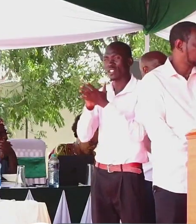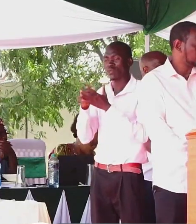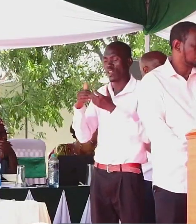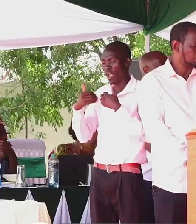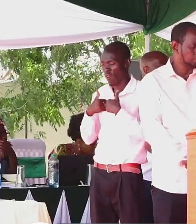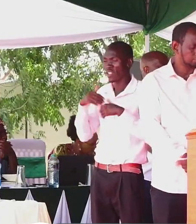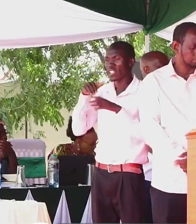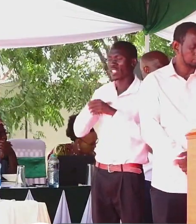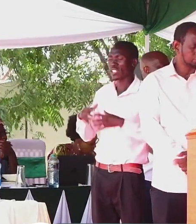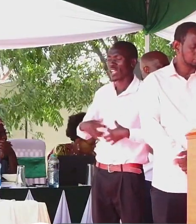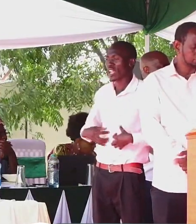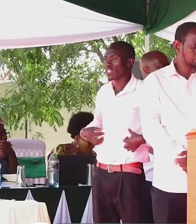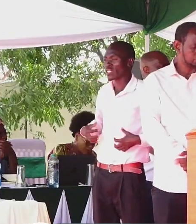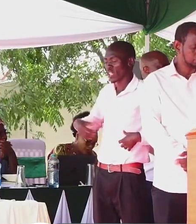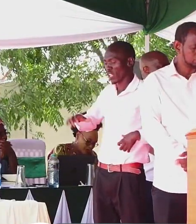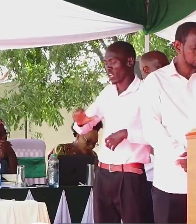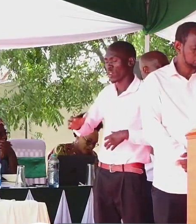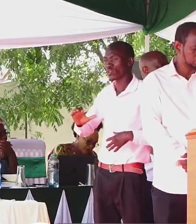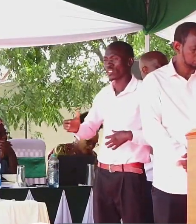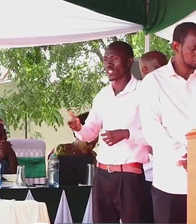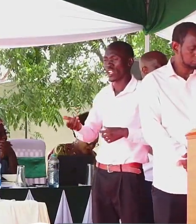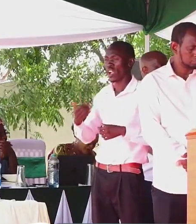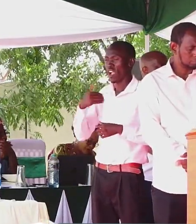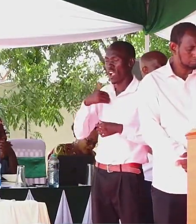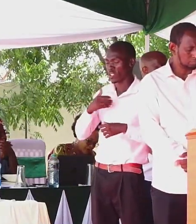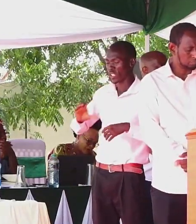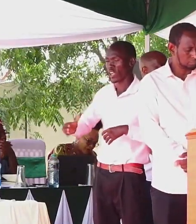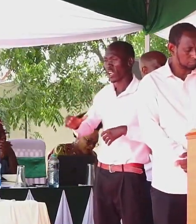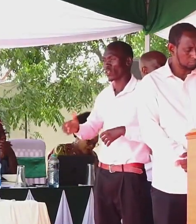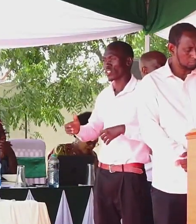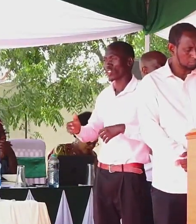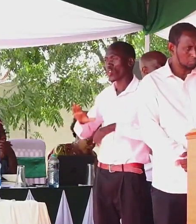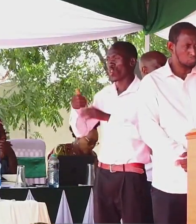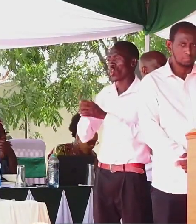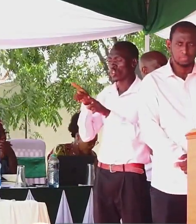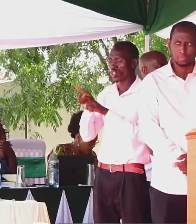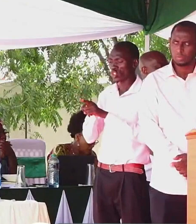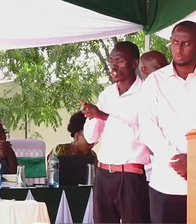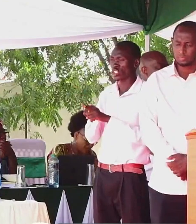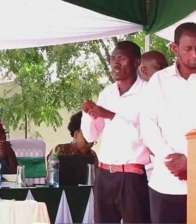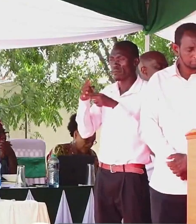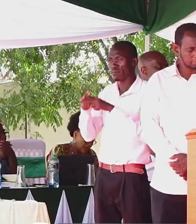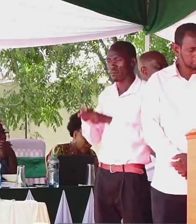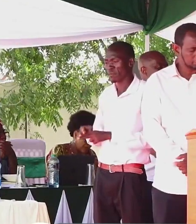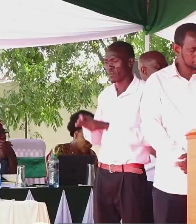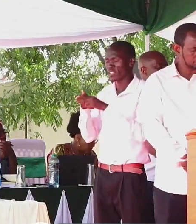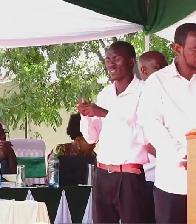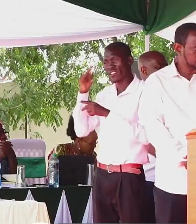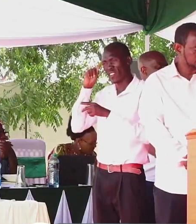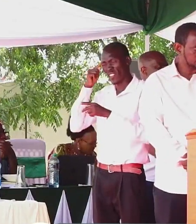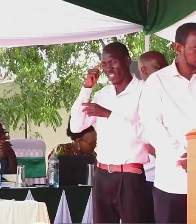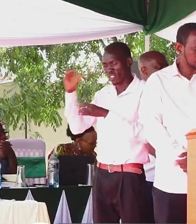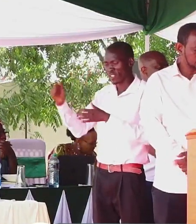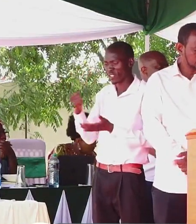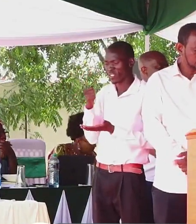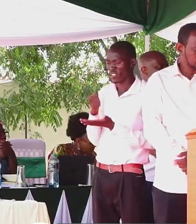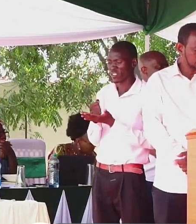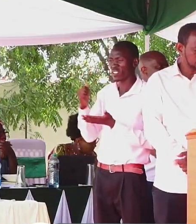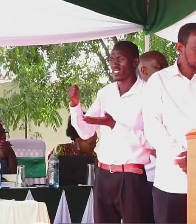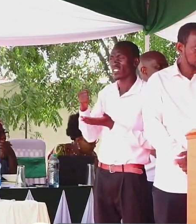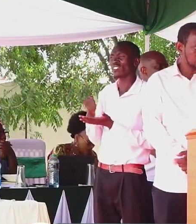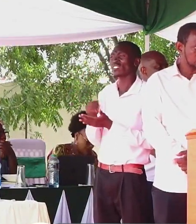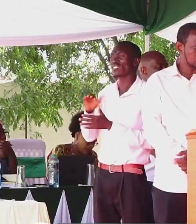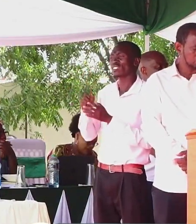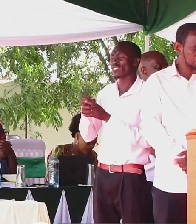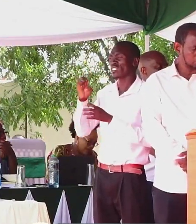Garissa County. And as a county and the mitigation measures, we are thinking of recruiting ECD teachers. This particular